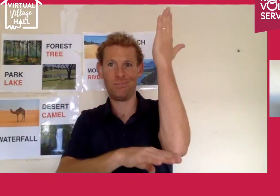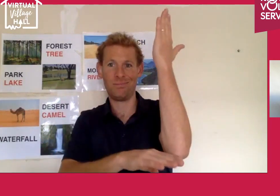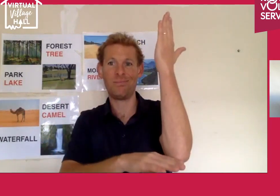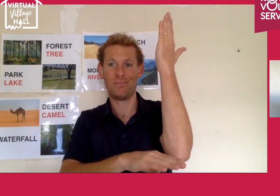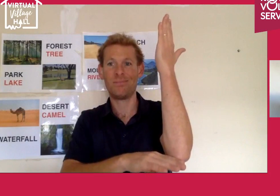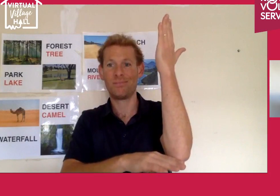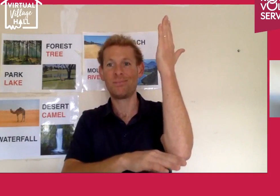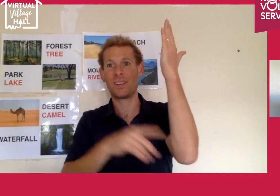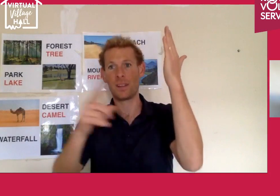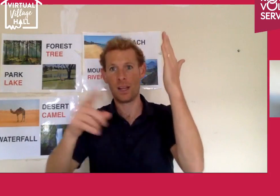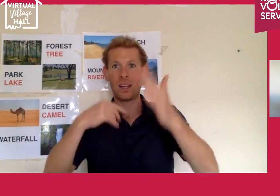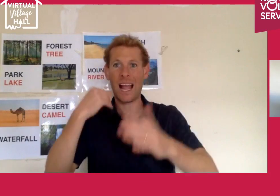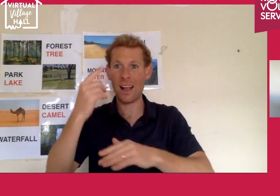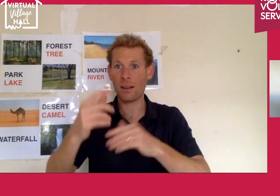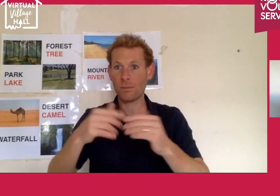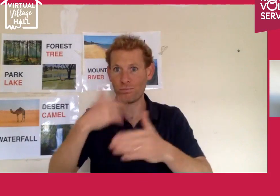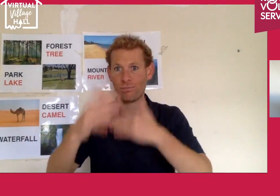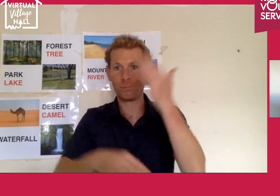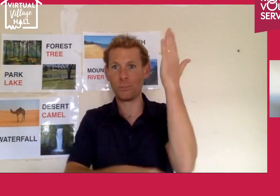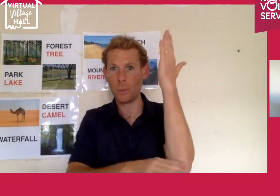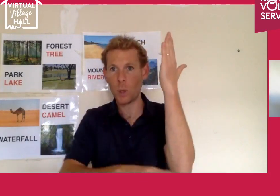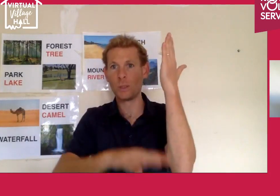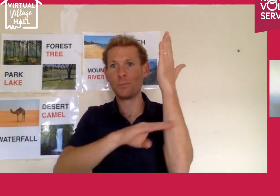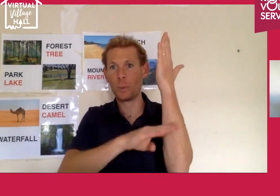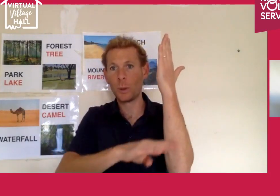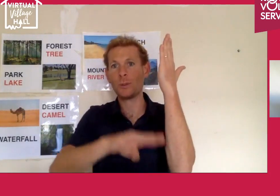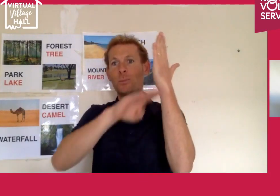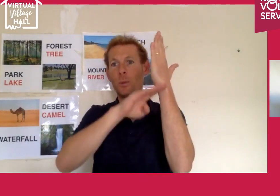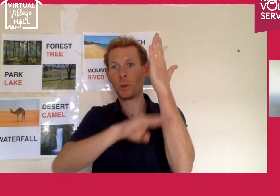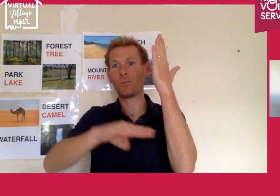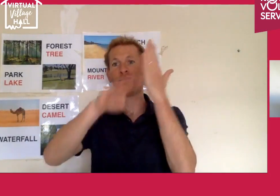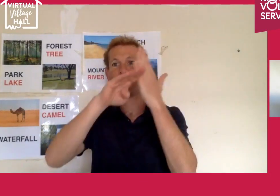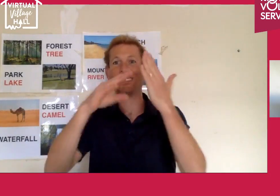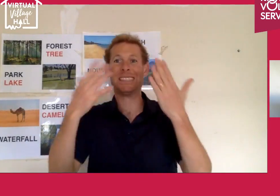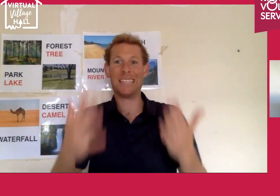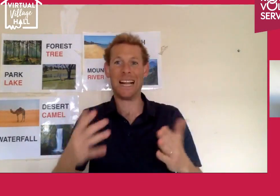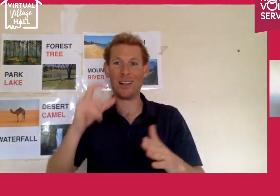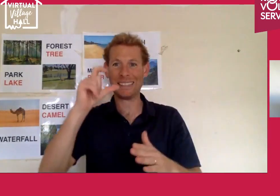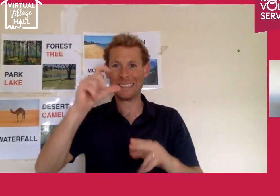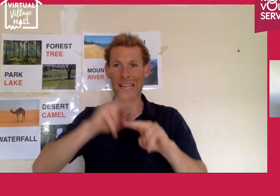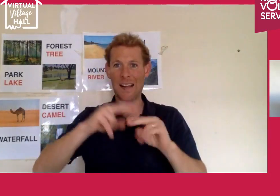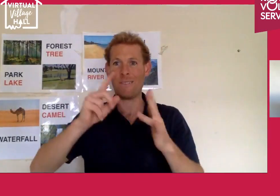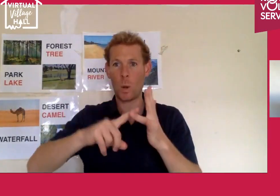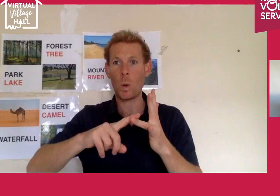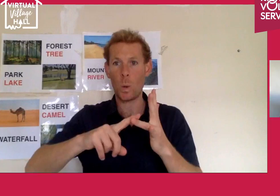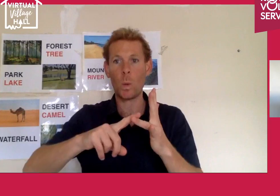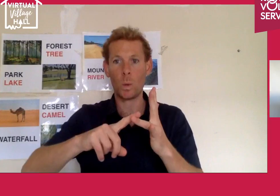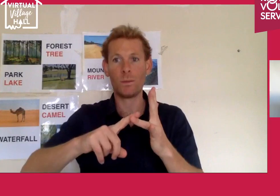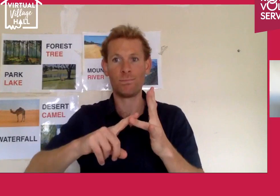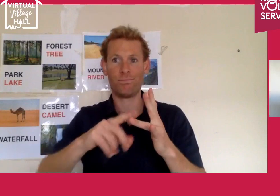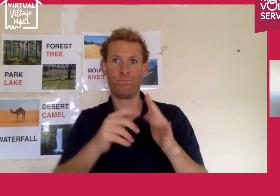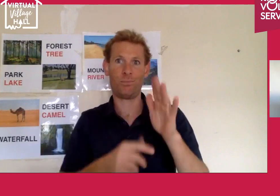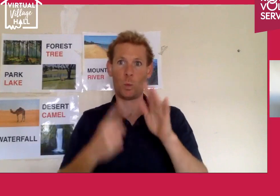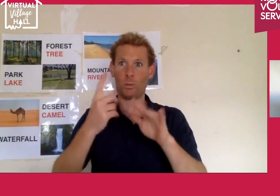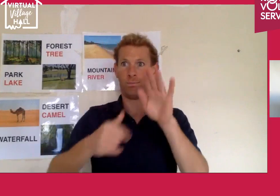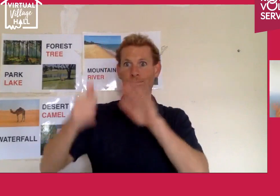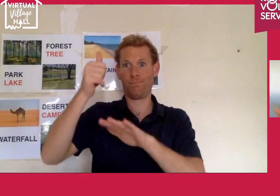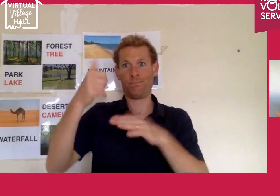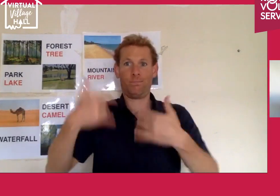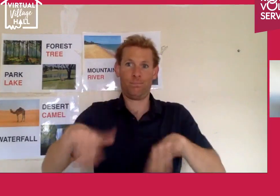was just, you know, a runner in accounts. He was just literally promoted and promoted and promoted as the years went on. And now he's head of